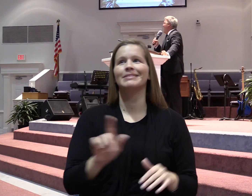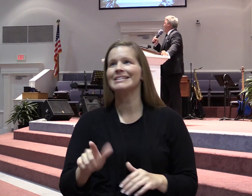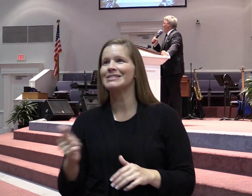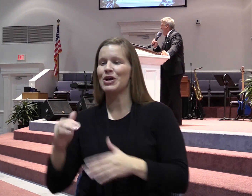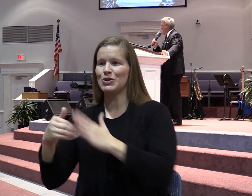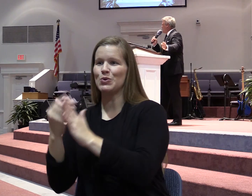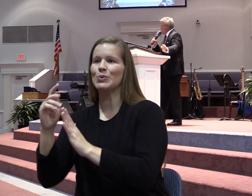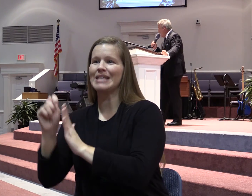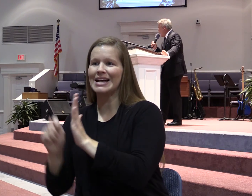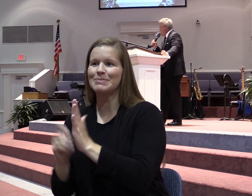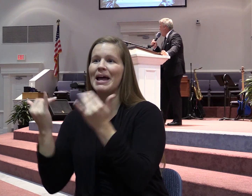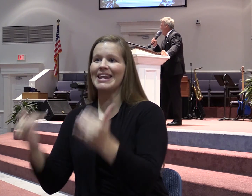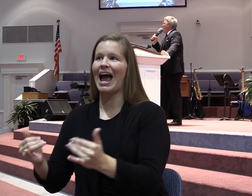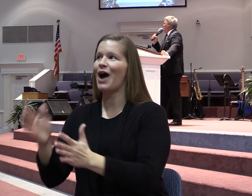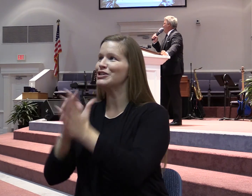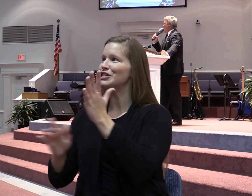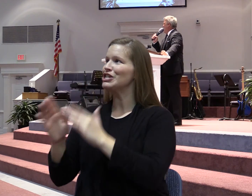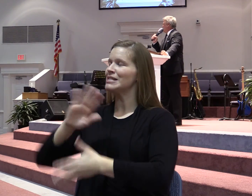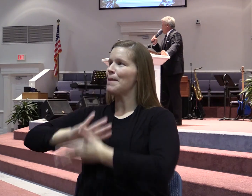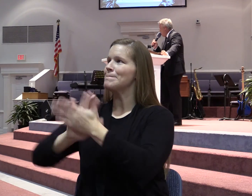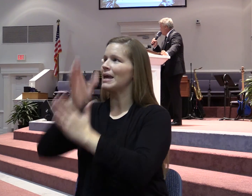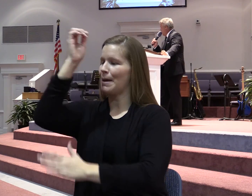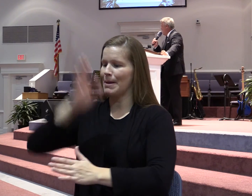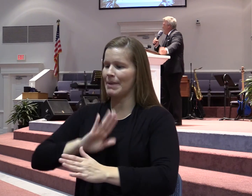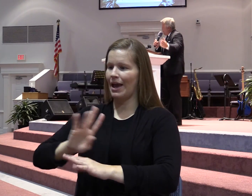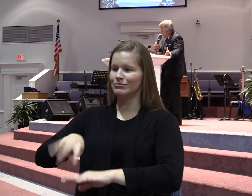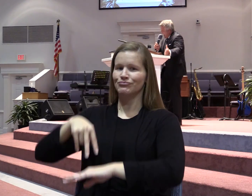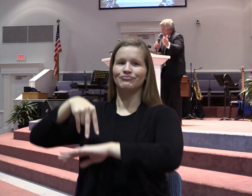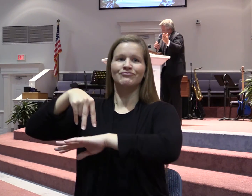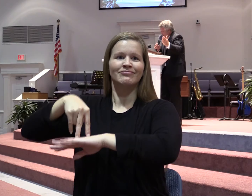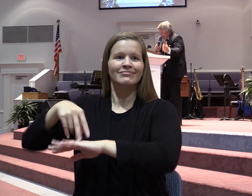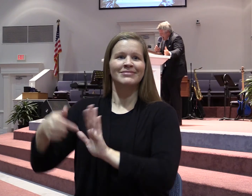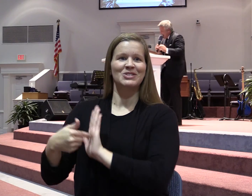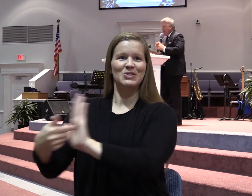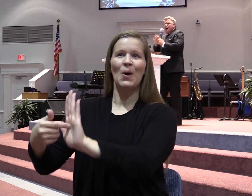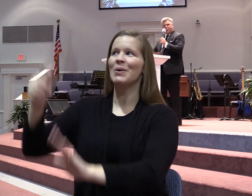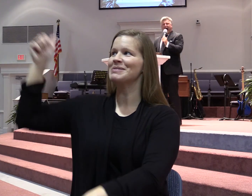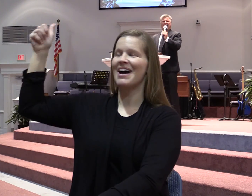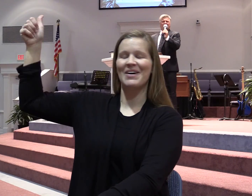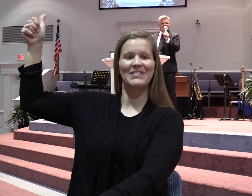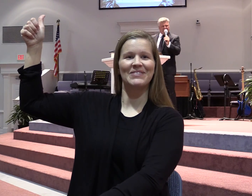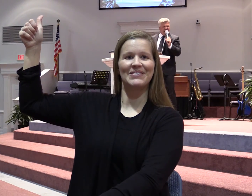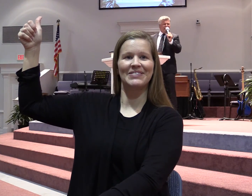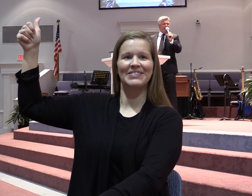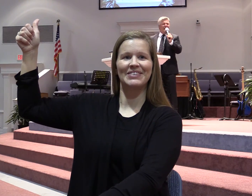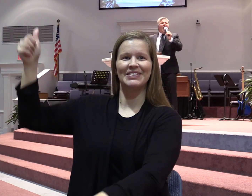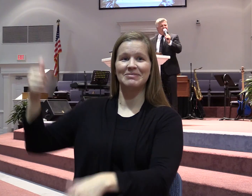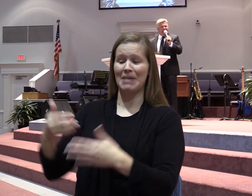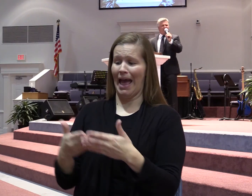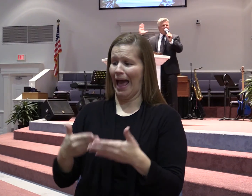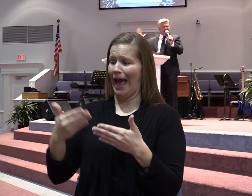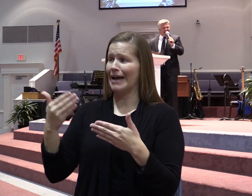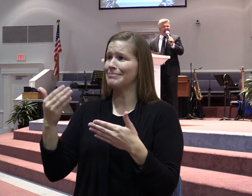Nazareth, the Lamb slain from the inception, prior to the beginning, prior to the genesis